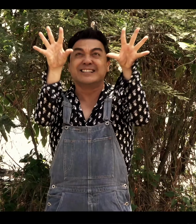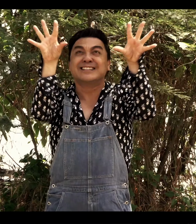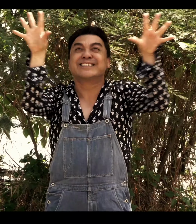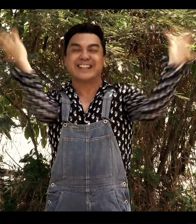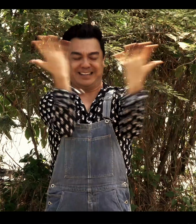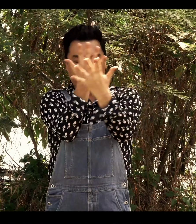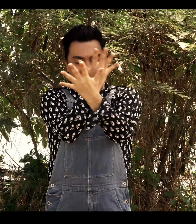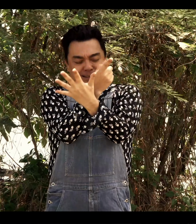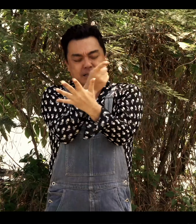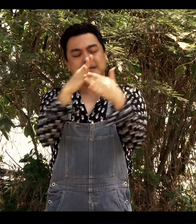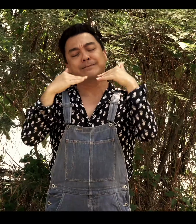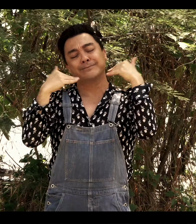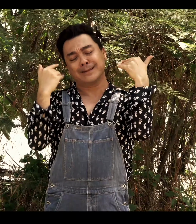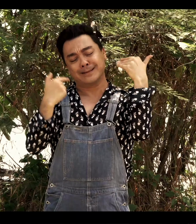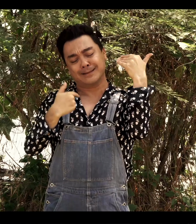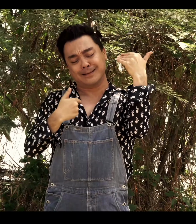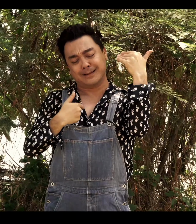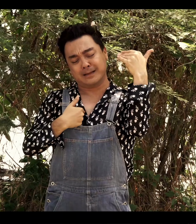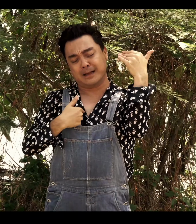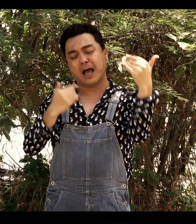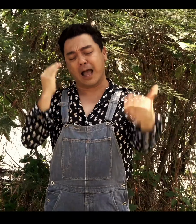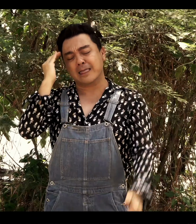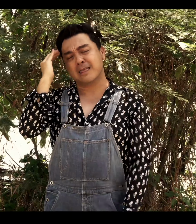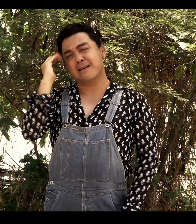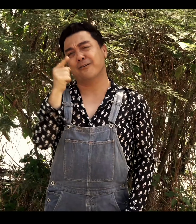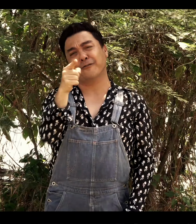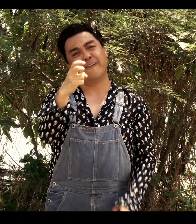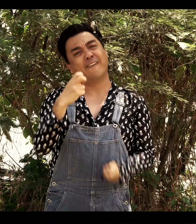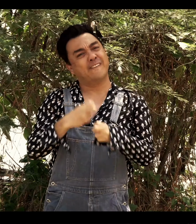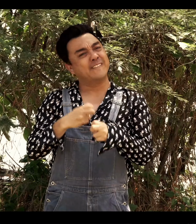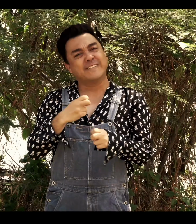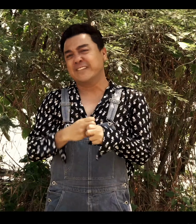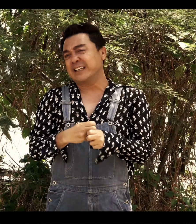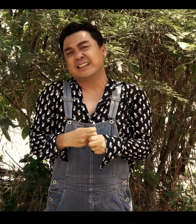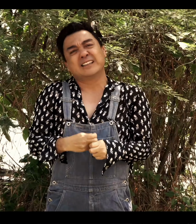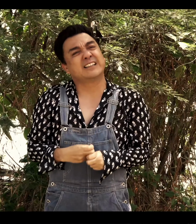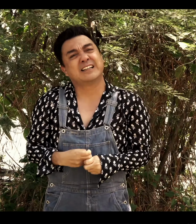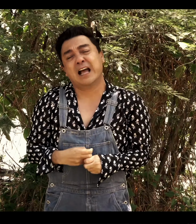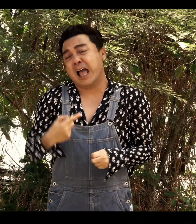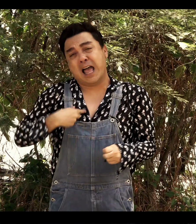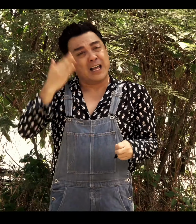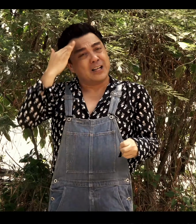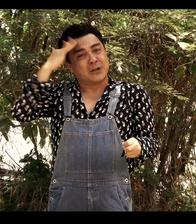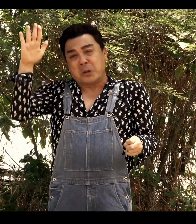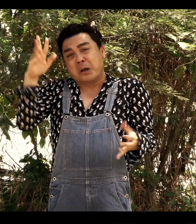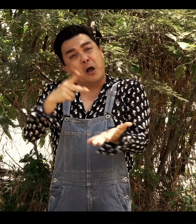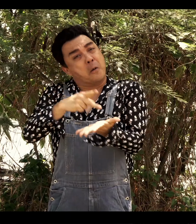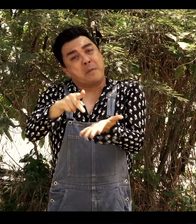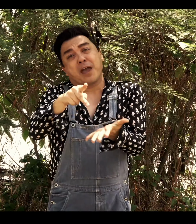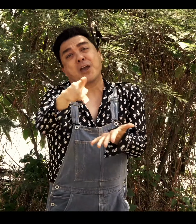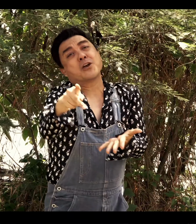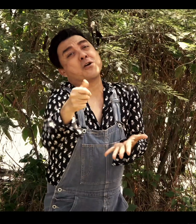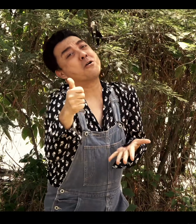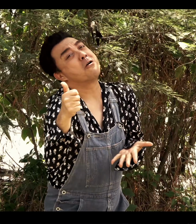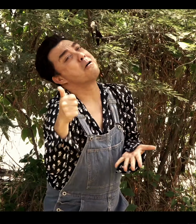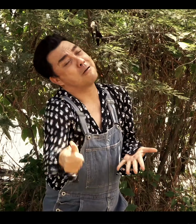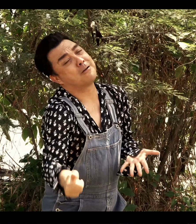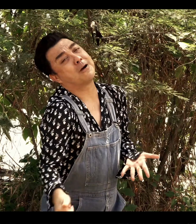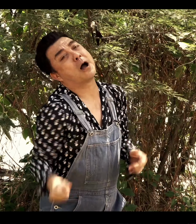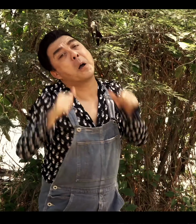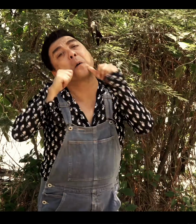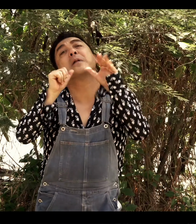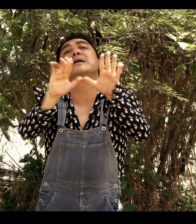dark, smile in my face when we all know it's hard. There's no way to ever pay you back.